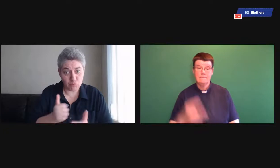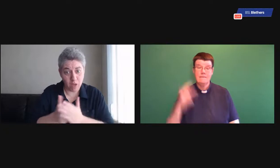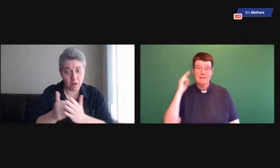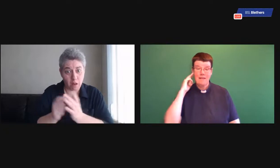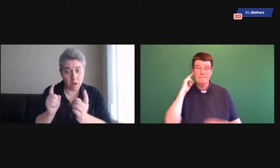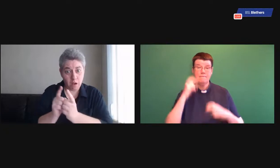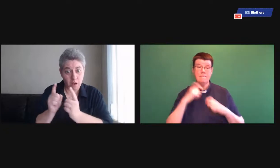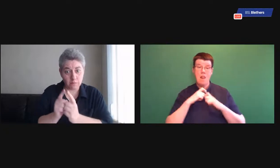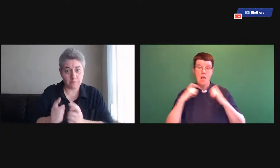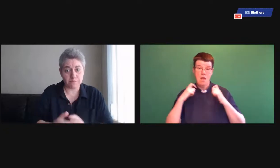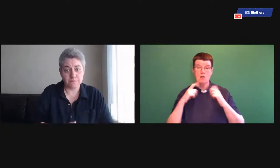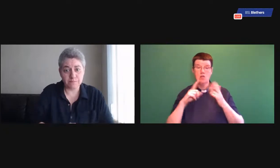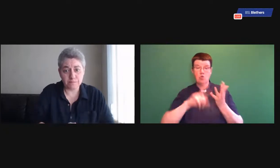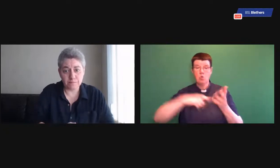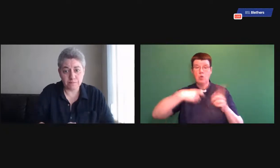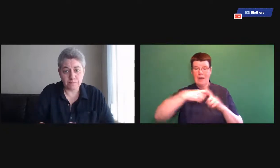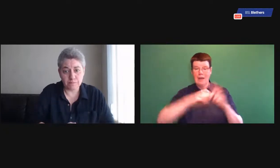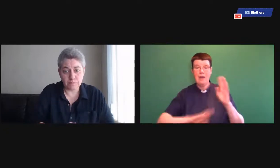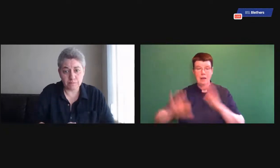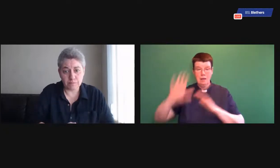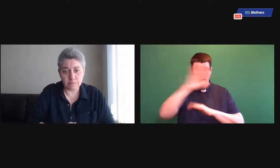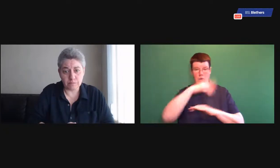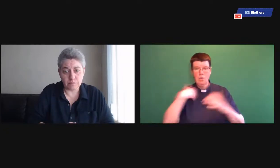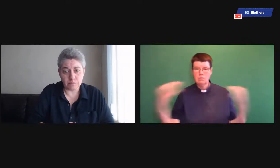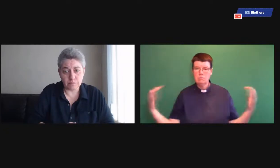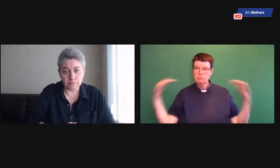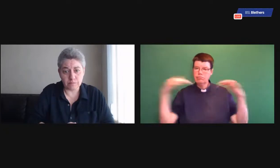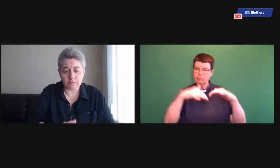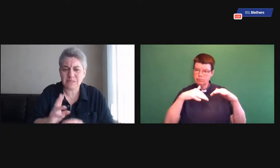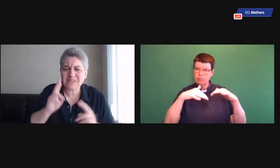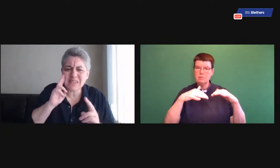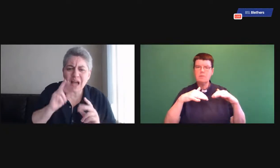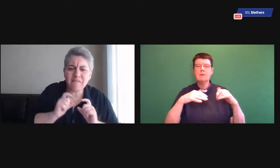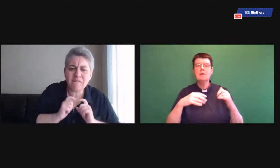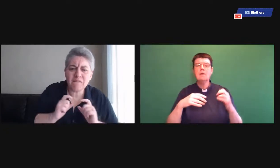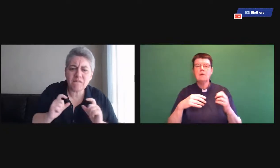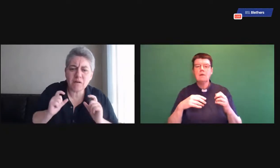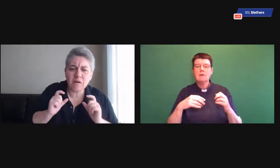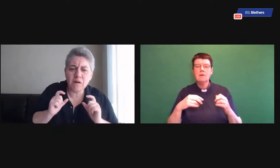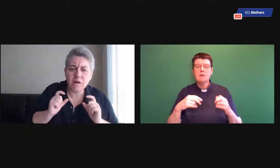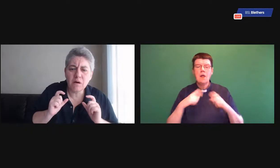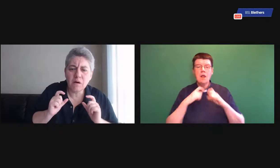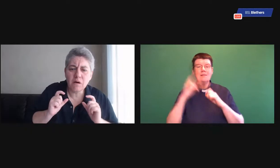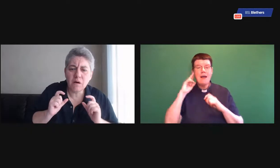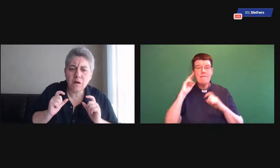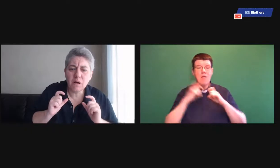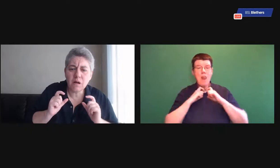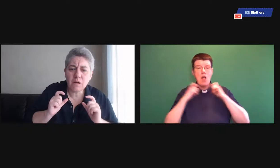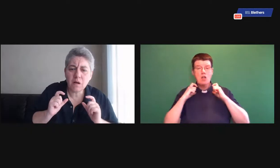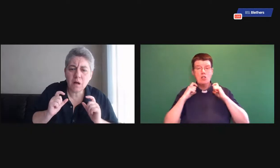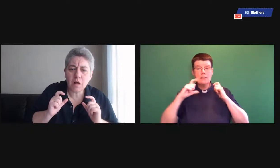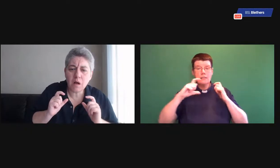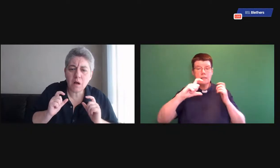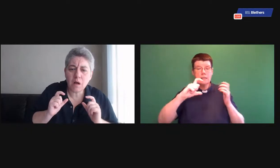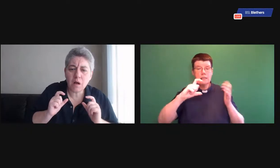ministers, priests in the UK? Yeah, yeah, yeah. We meet in the UK. What's this